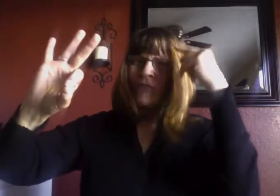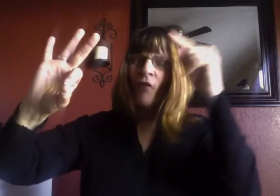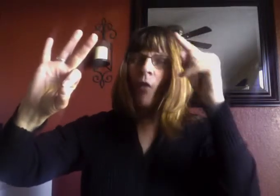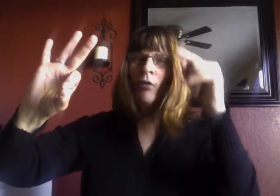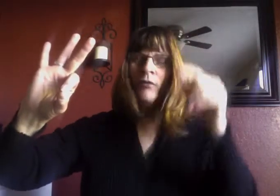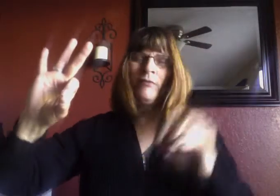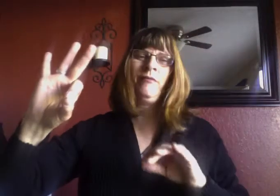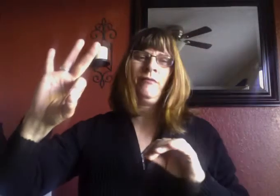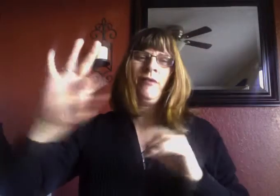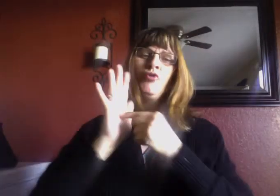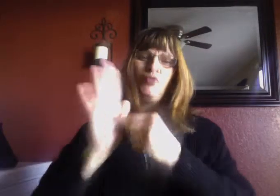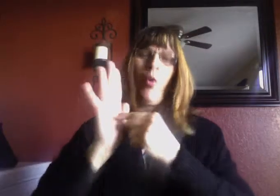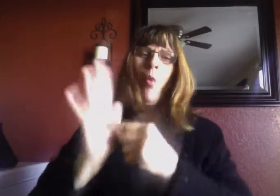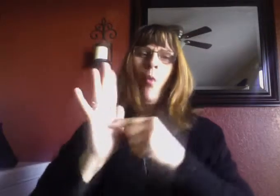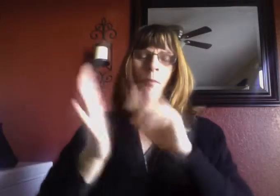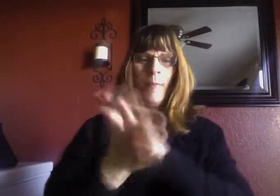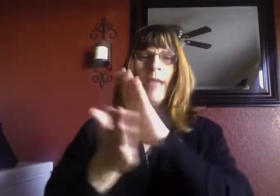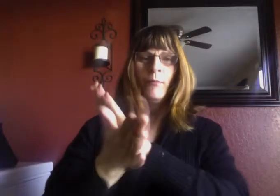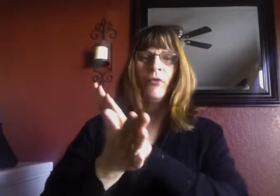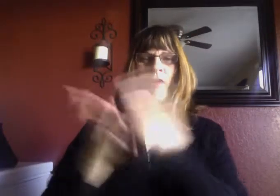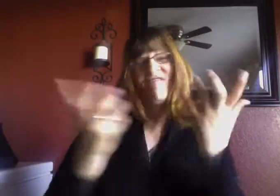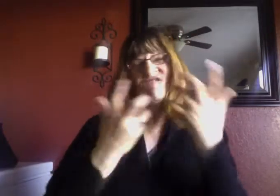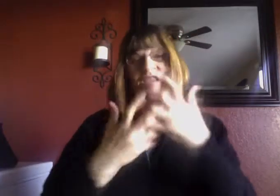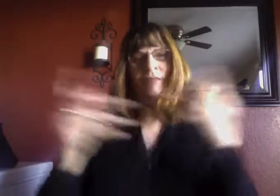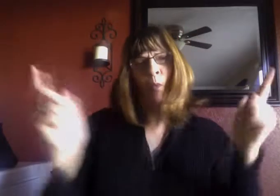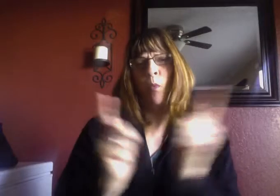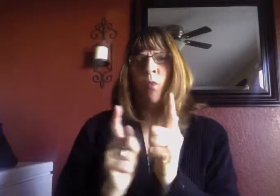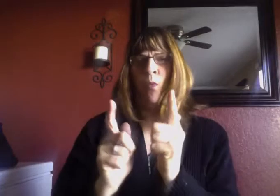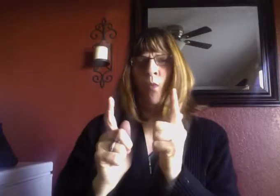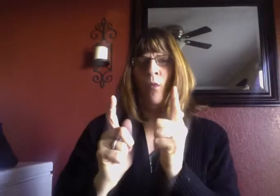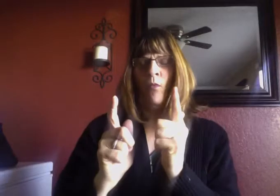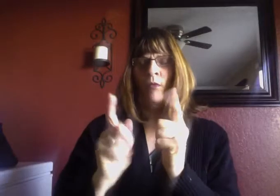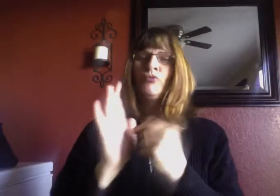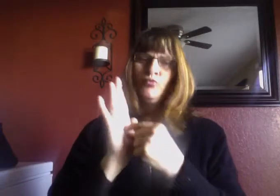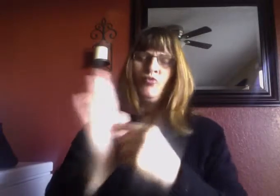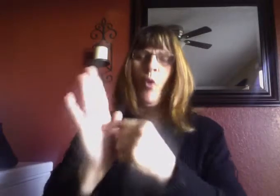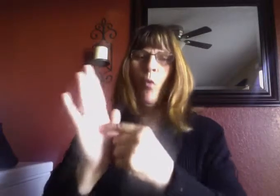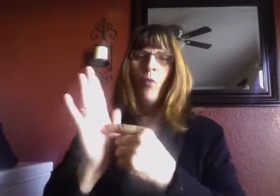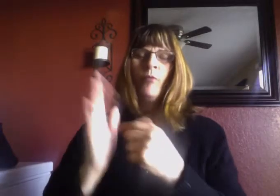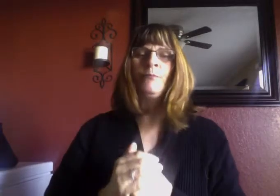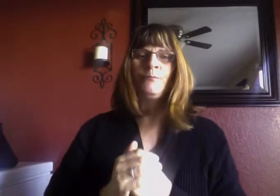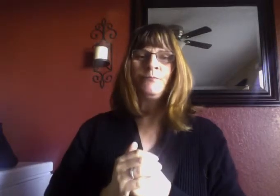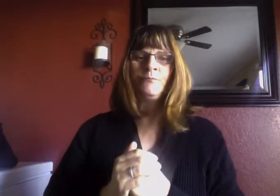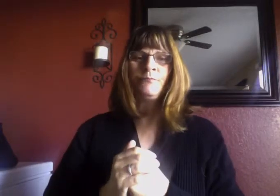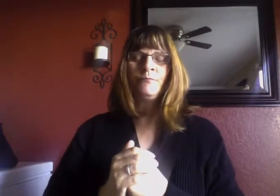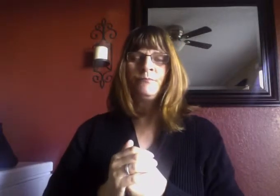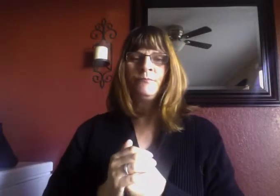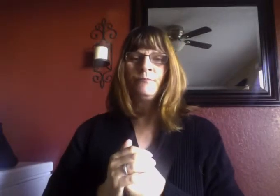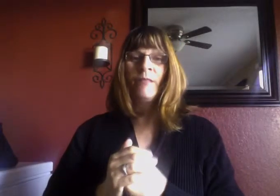page. Look what happens down at the end of the axon. End of the